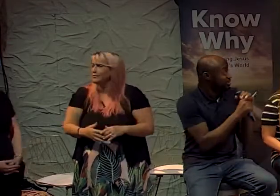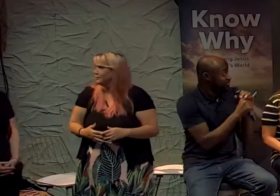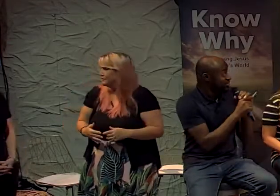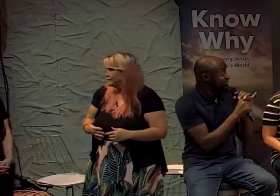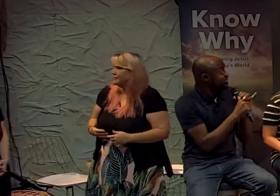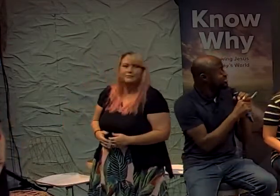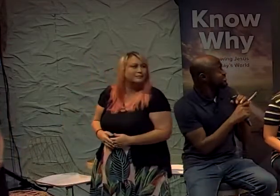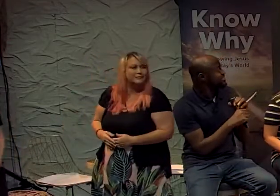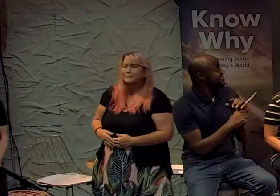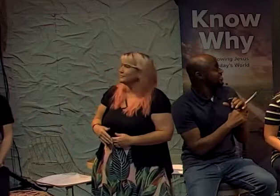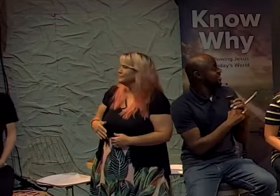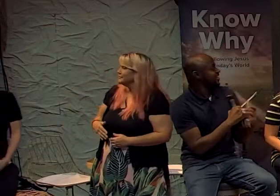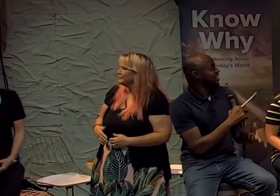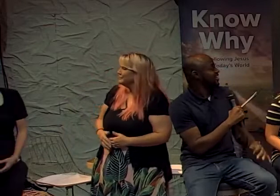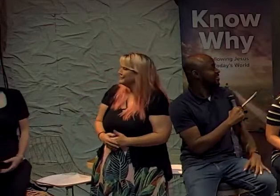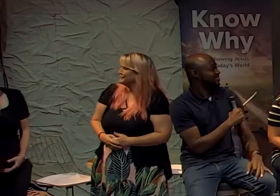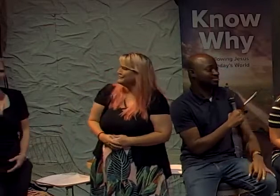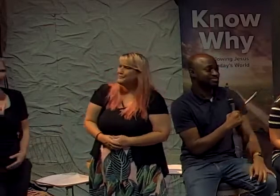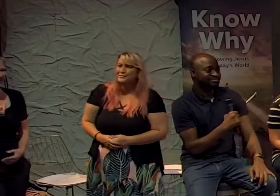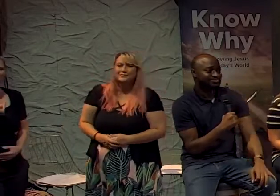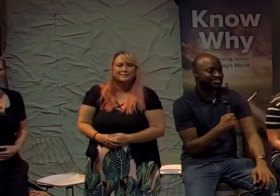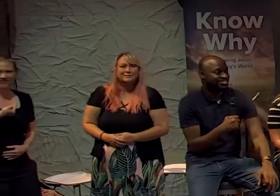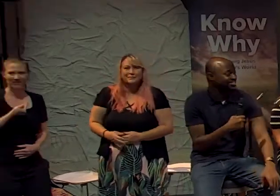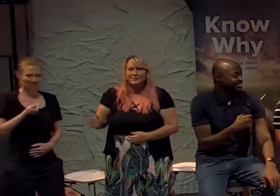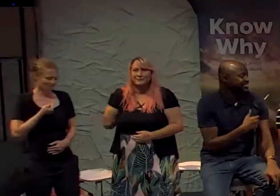Oh, we go first. Whatever